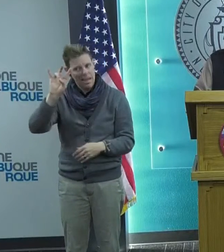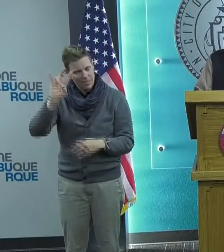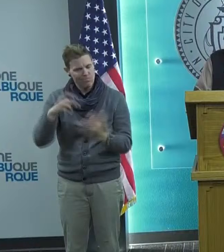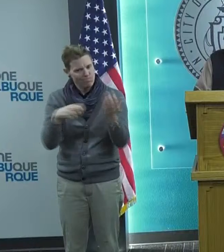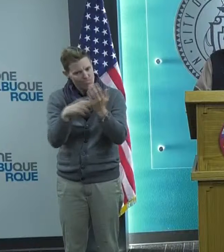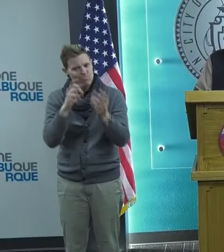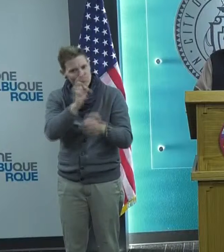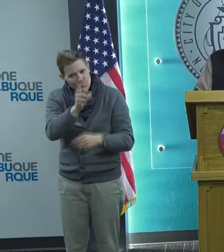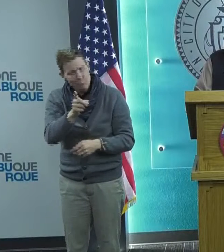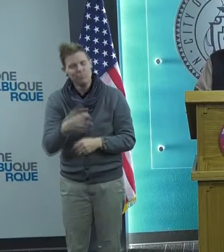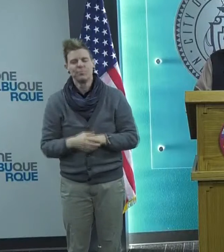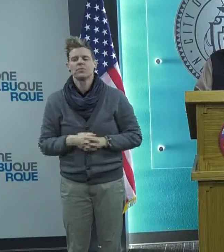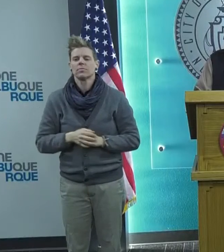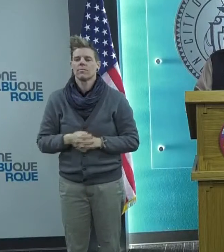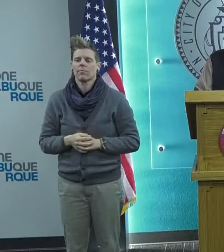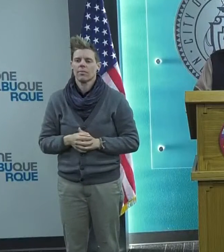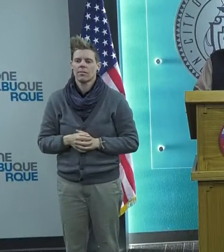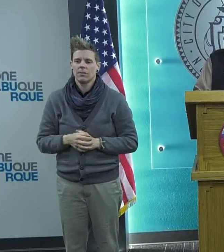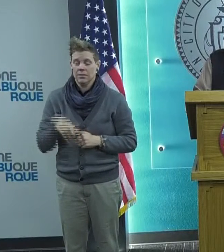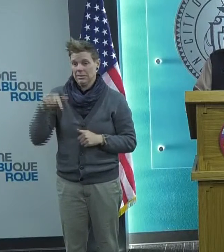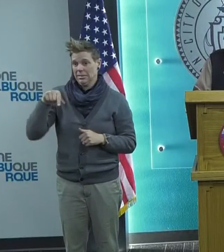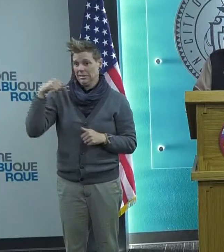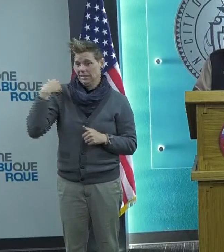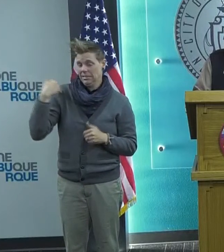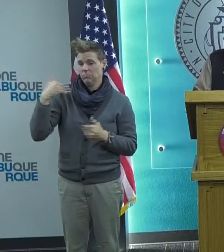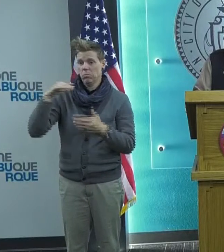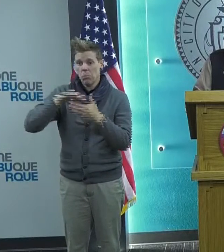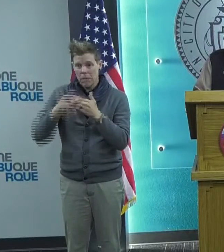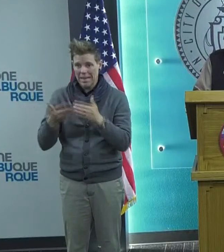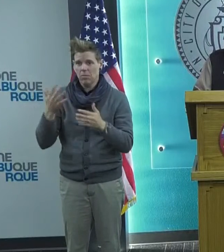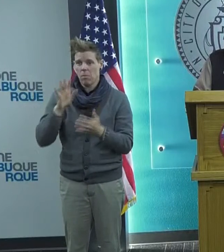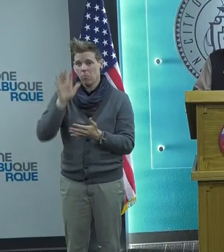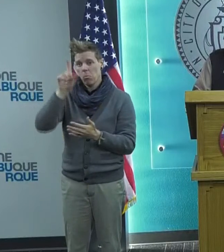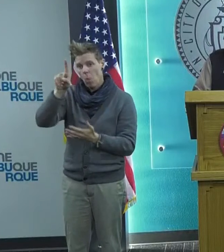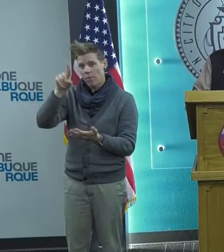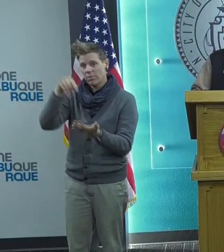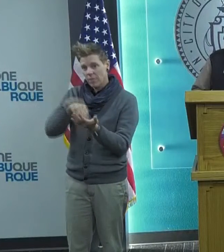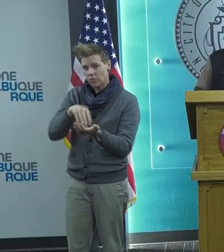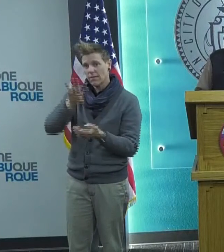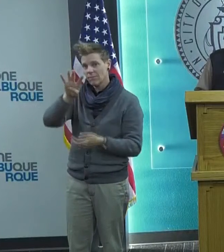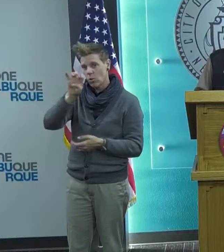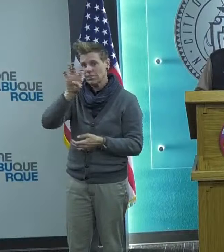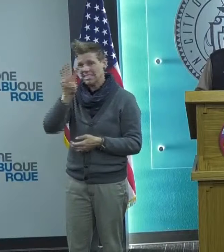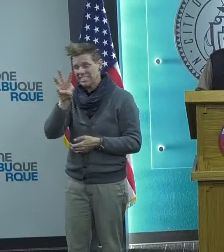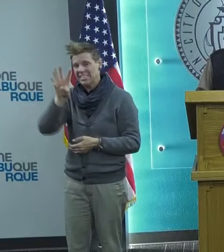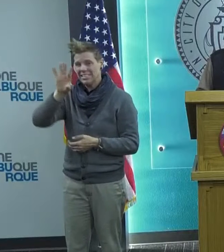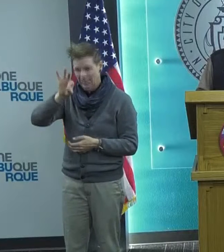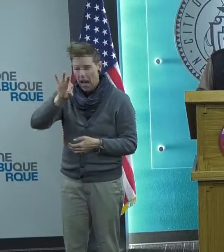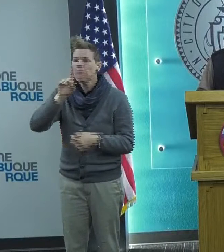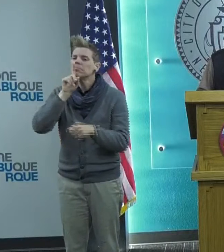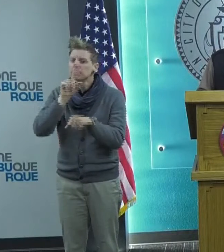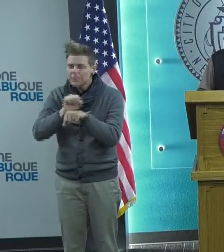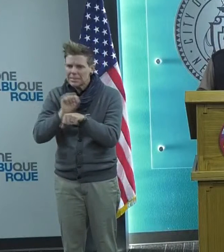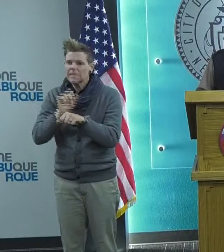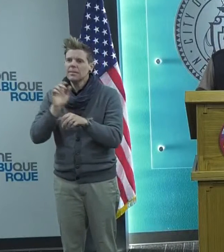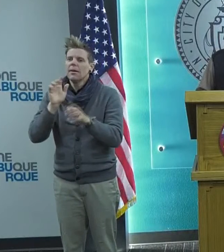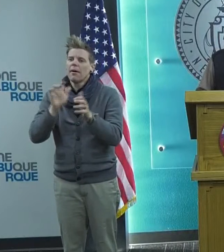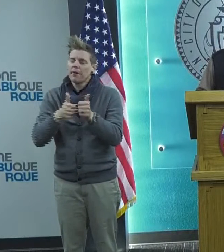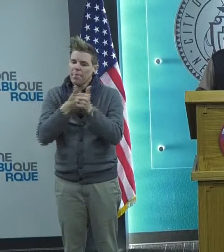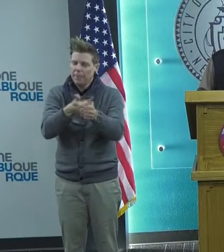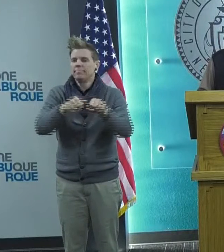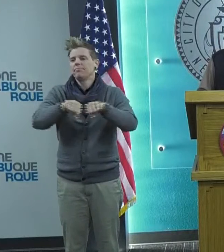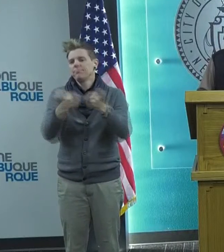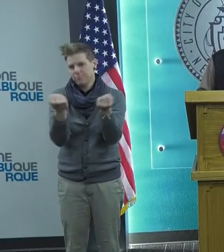this weekend, 1,469 compliance interactions. The fire marshal's office used